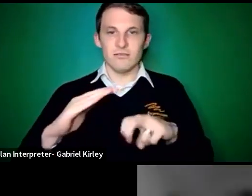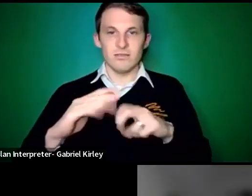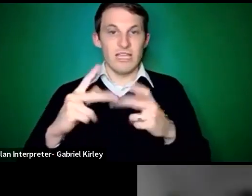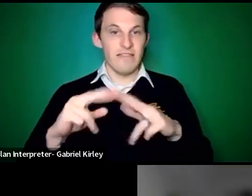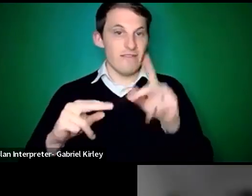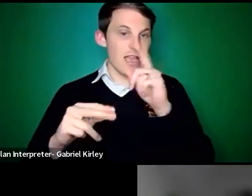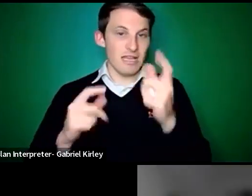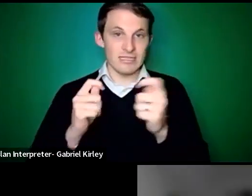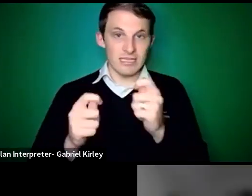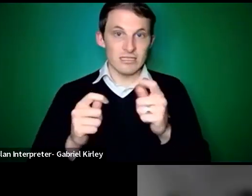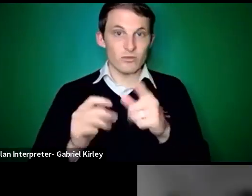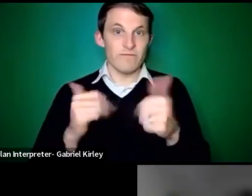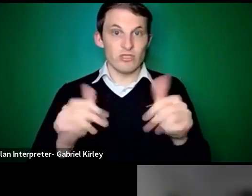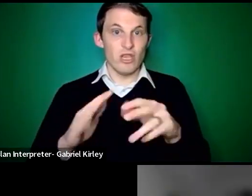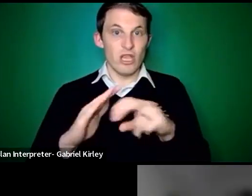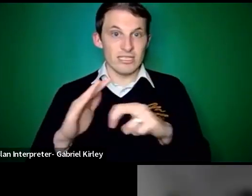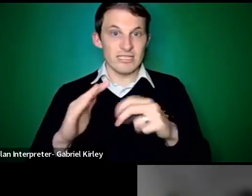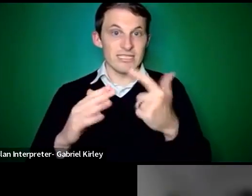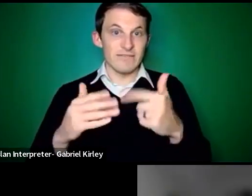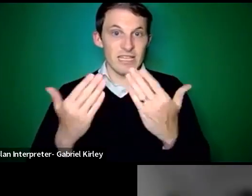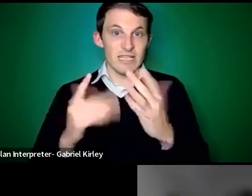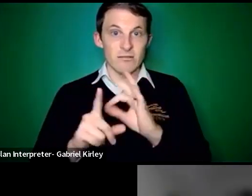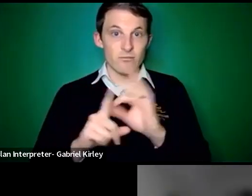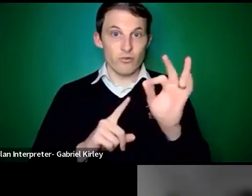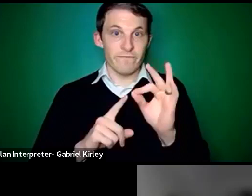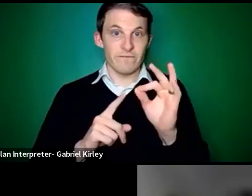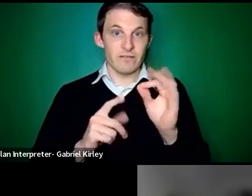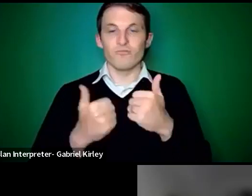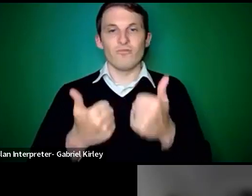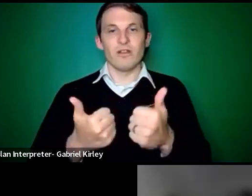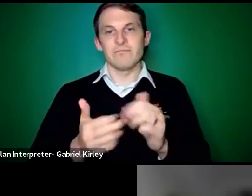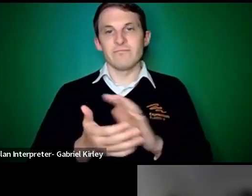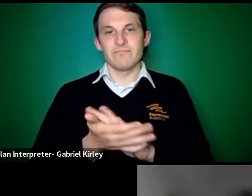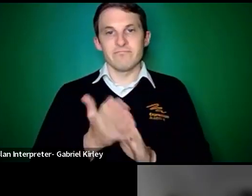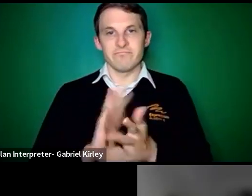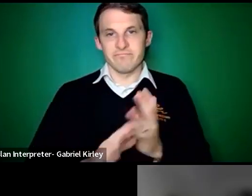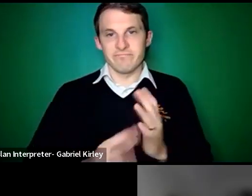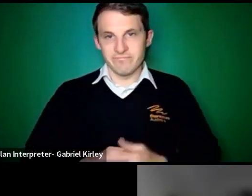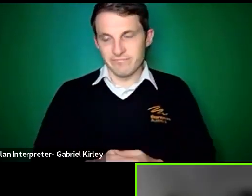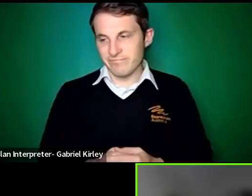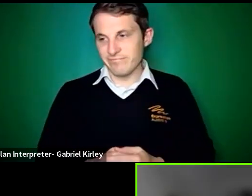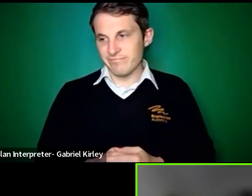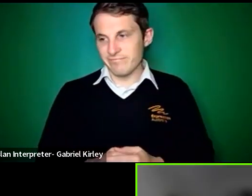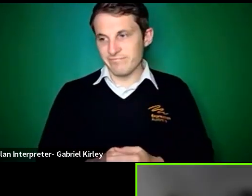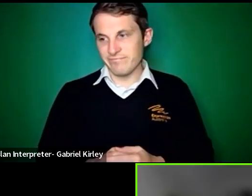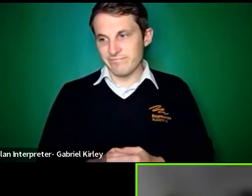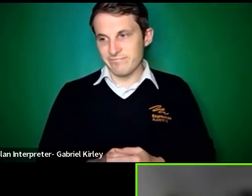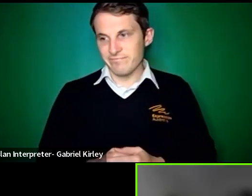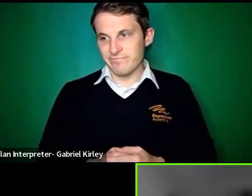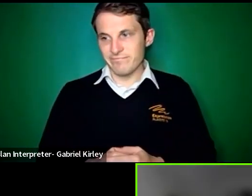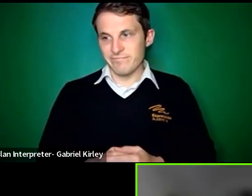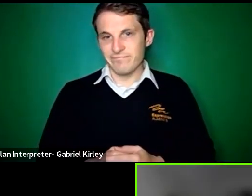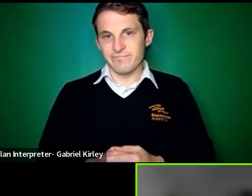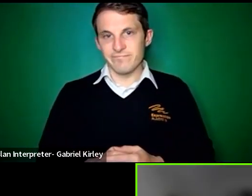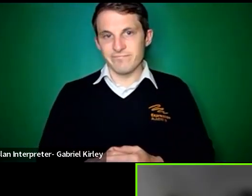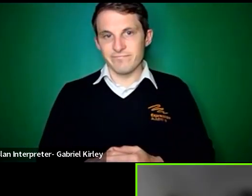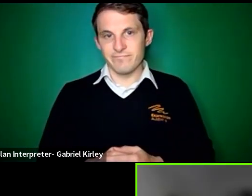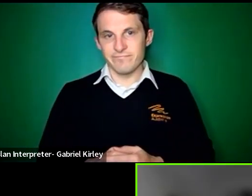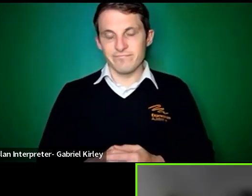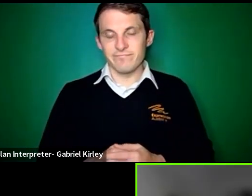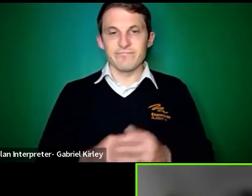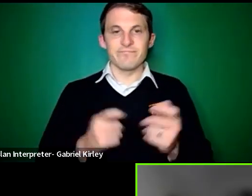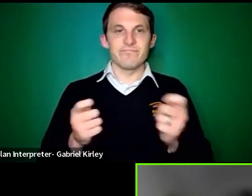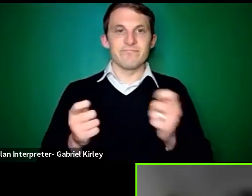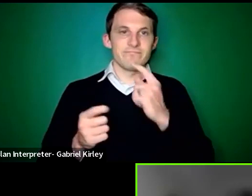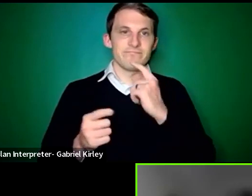and you've isolated for 7 days and you've improved, that's great. Okay, and I guess that's complemented by that